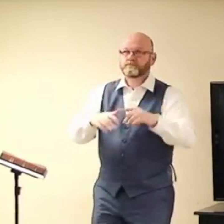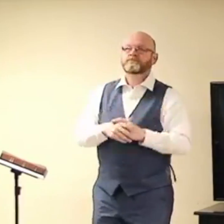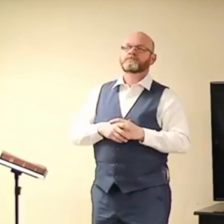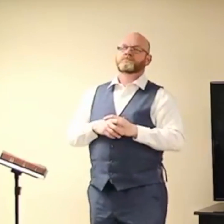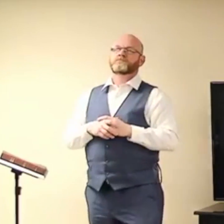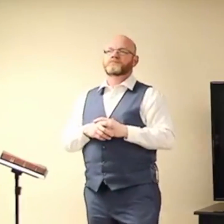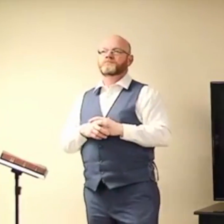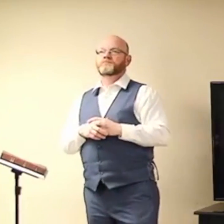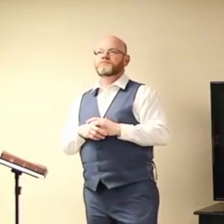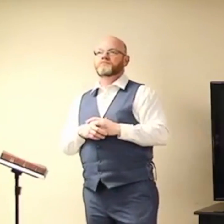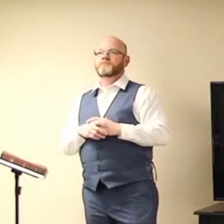Savior.